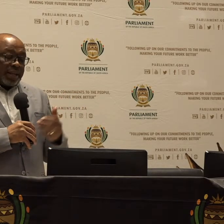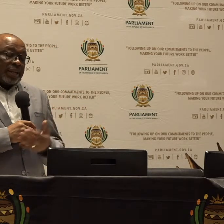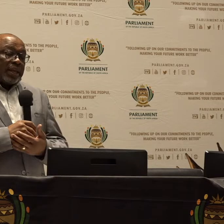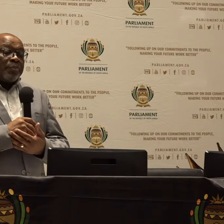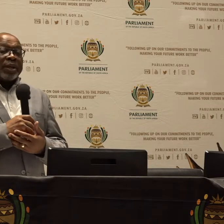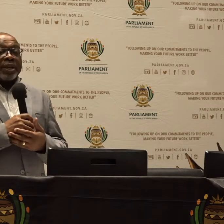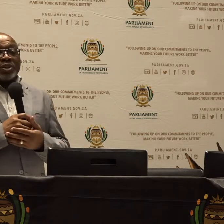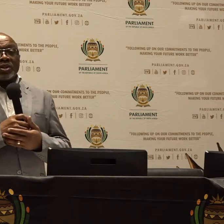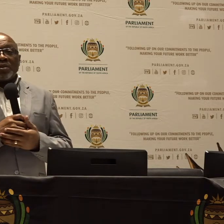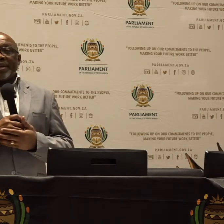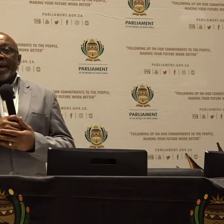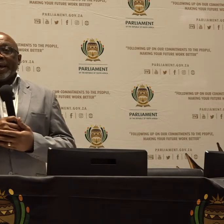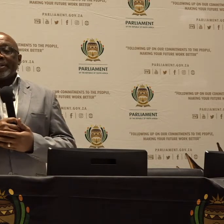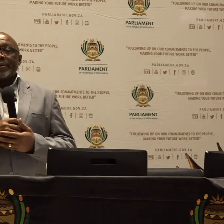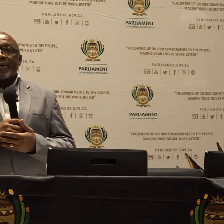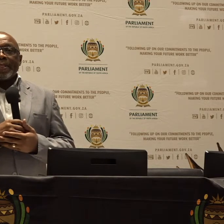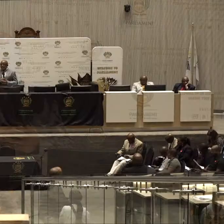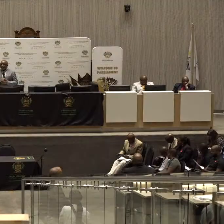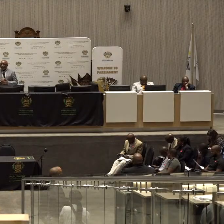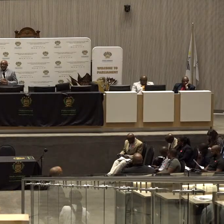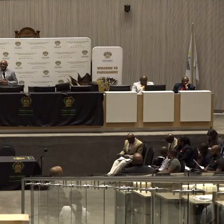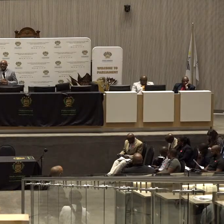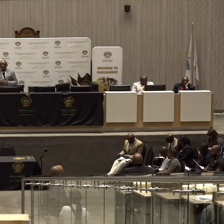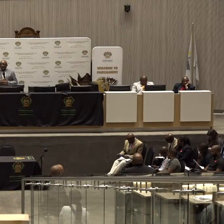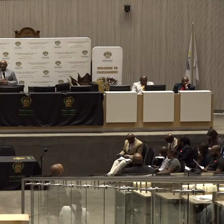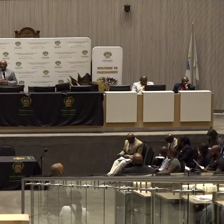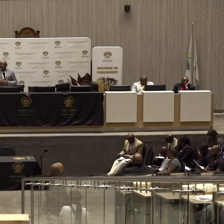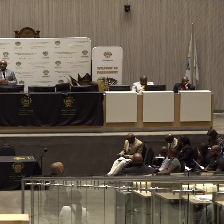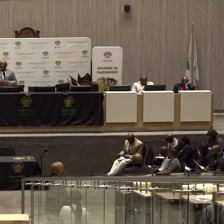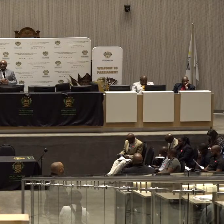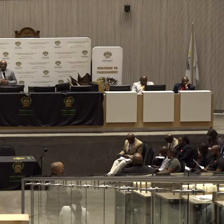regarding the application of the ACT